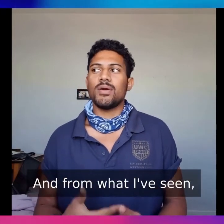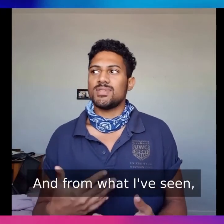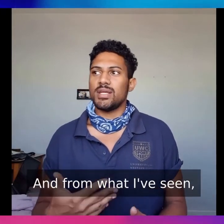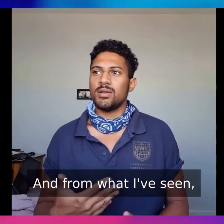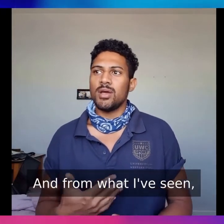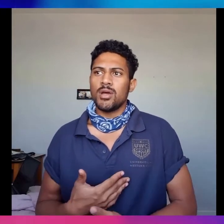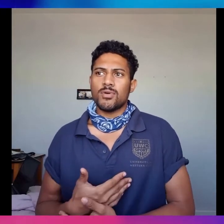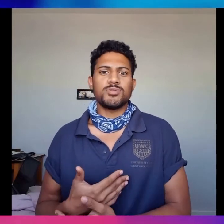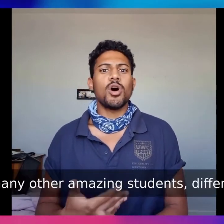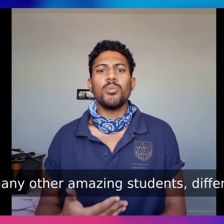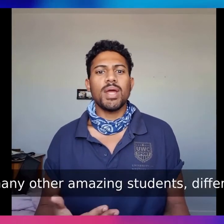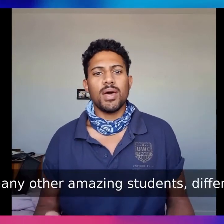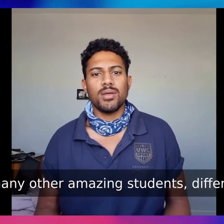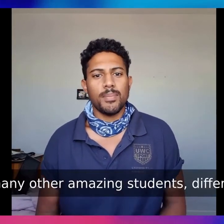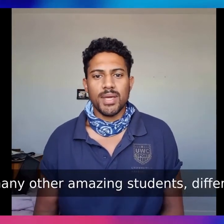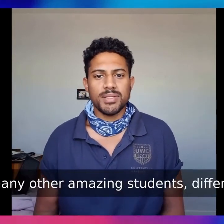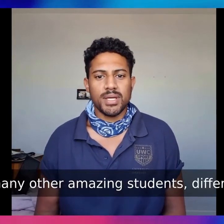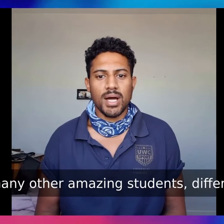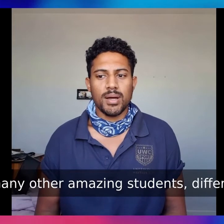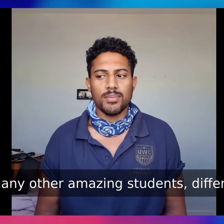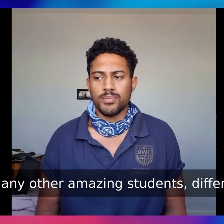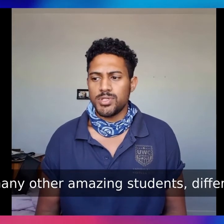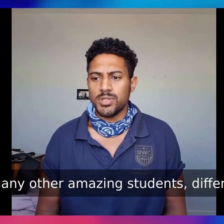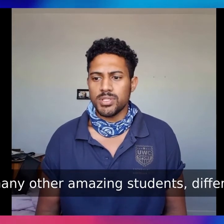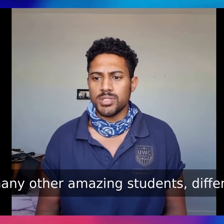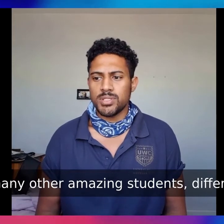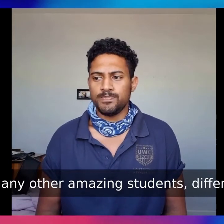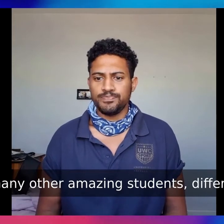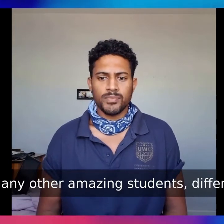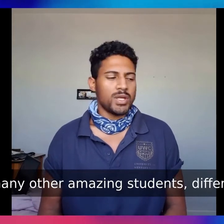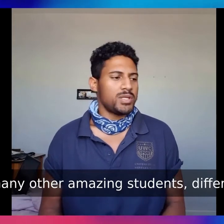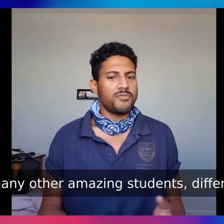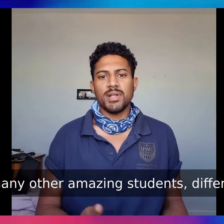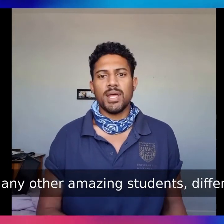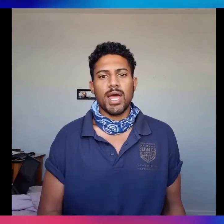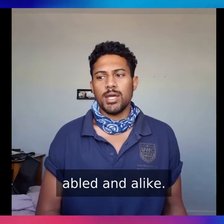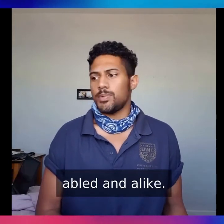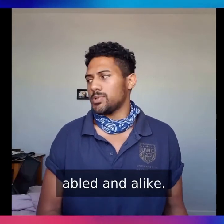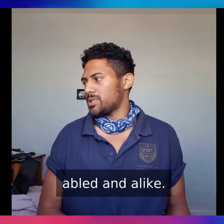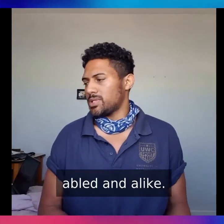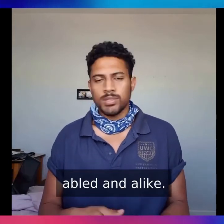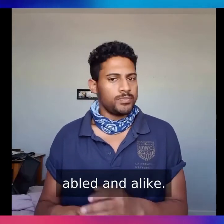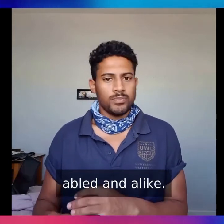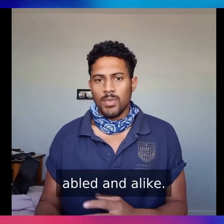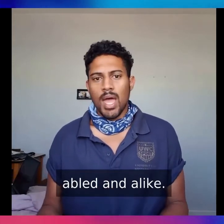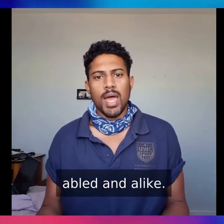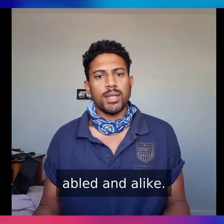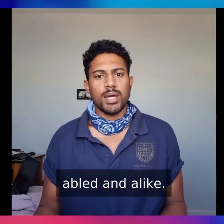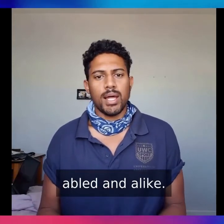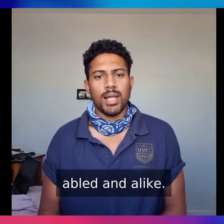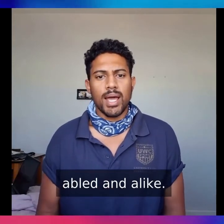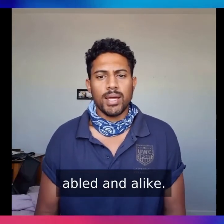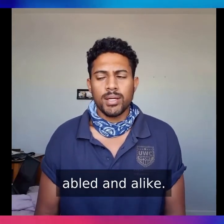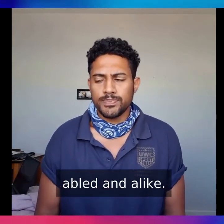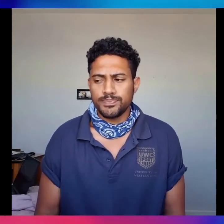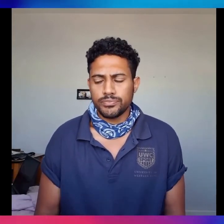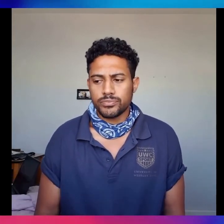seen from so many other amazing students, differently abled and alike,